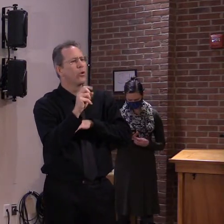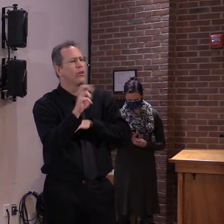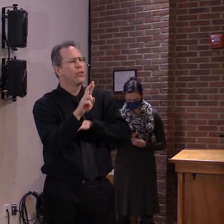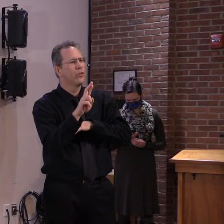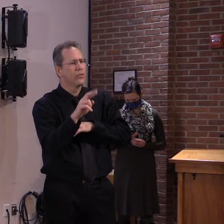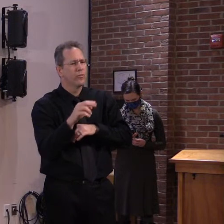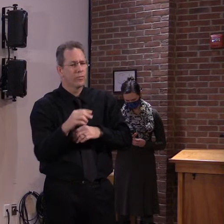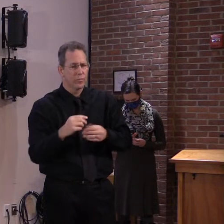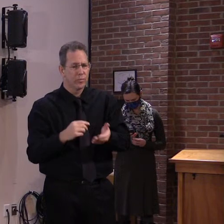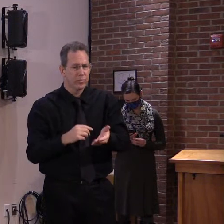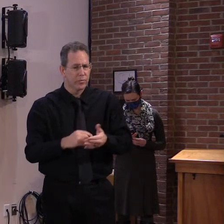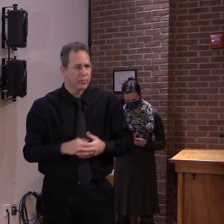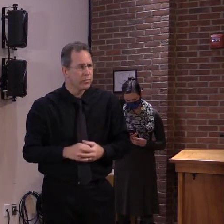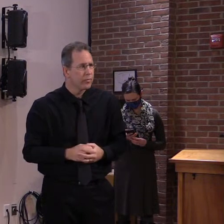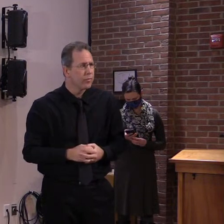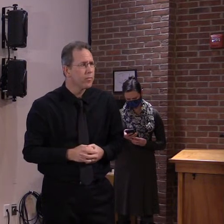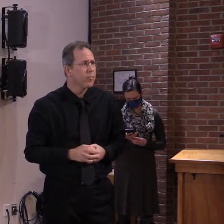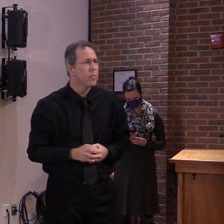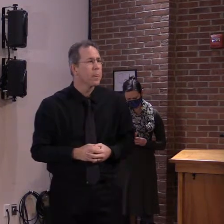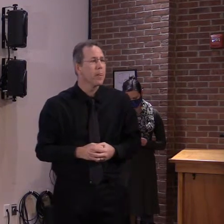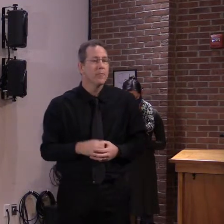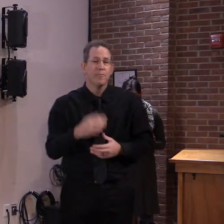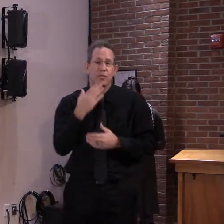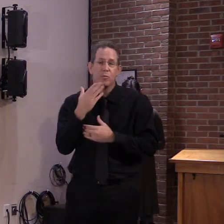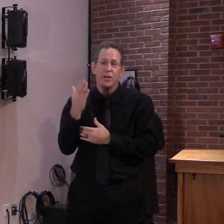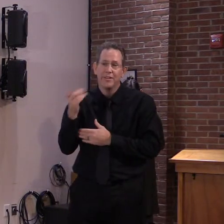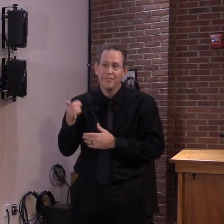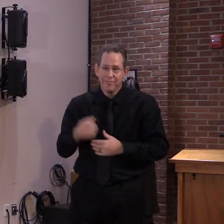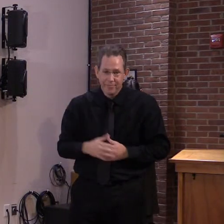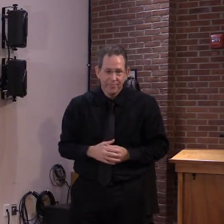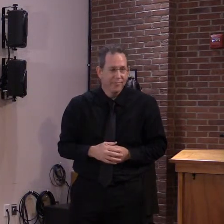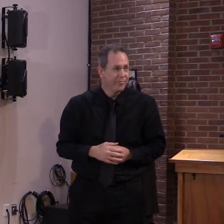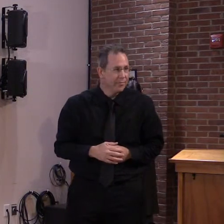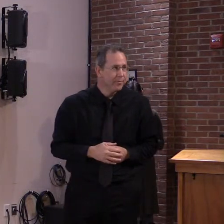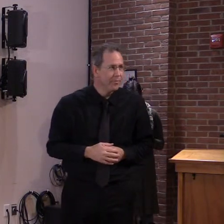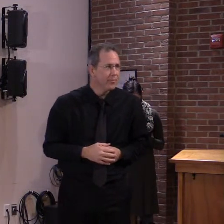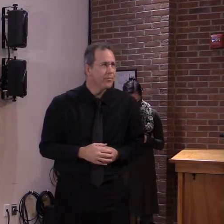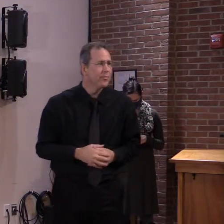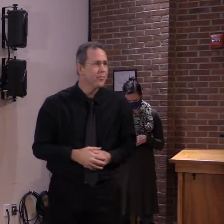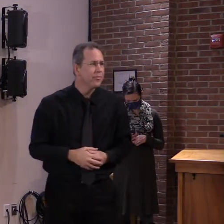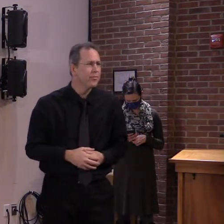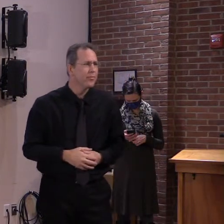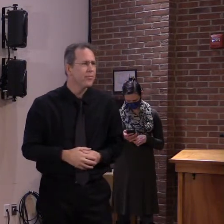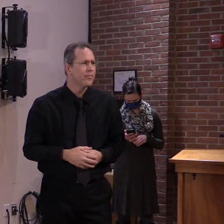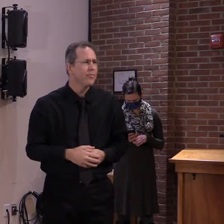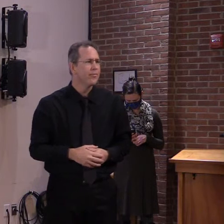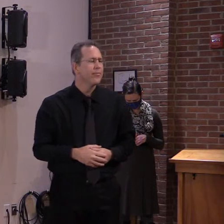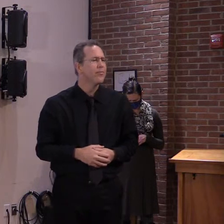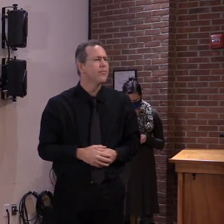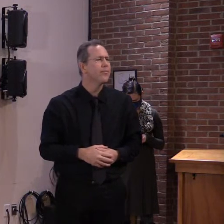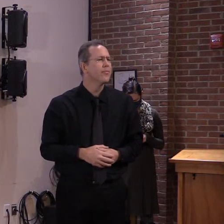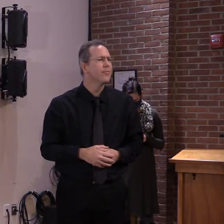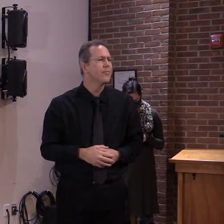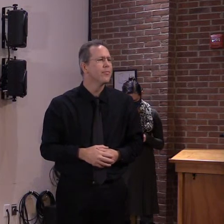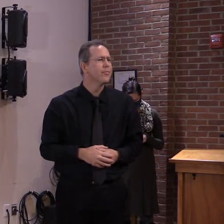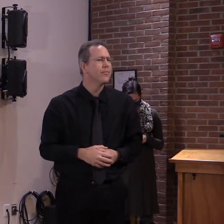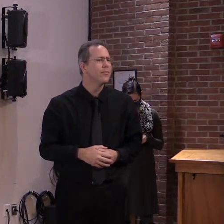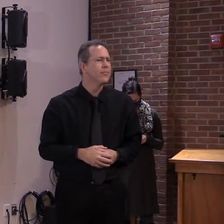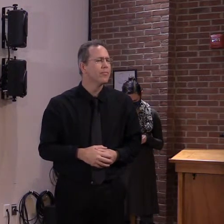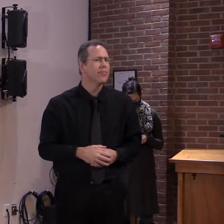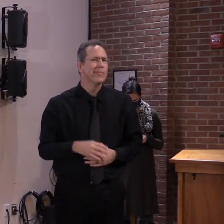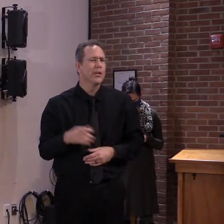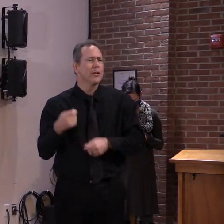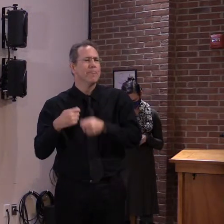Good morning, Governor. Good morning, Dr. Levine. Doctor, while you're at the podium, quick question for you. In regard